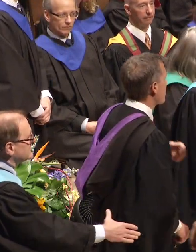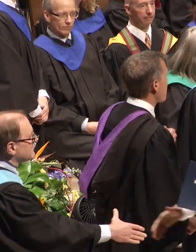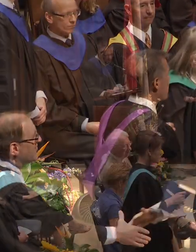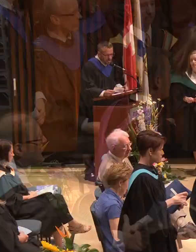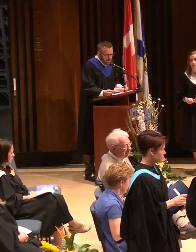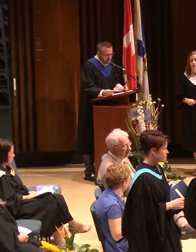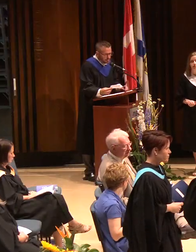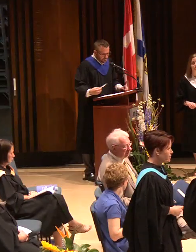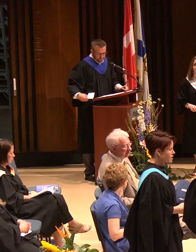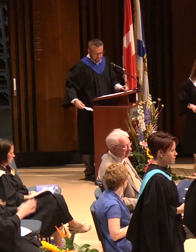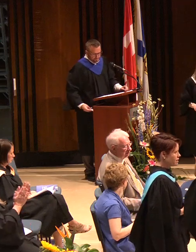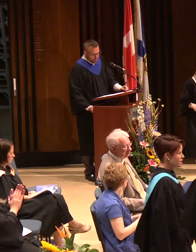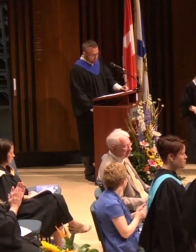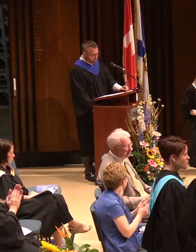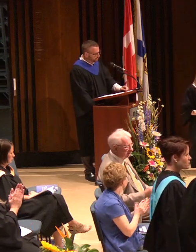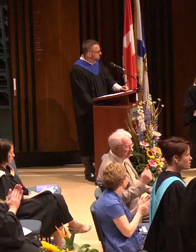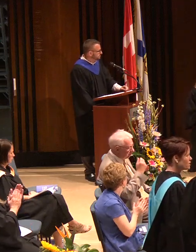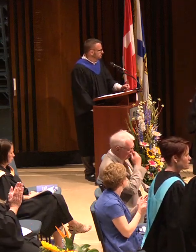April Taylor.